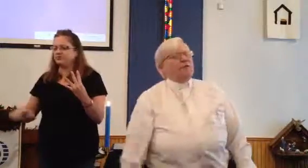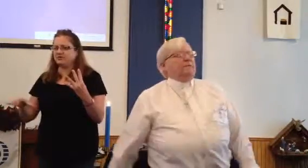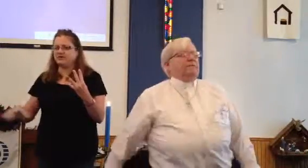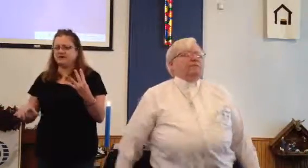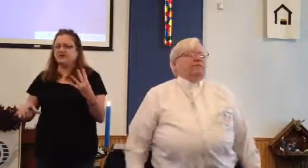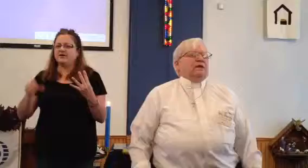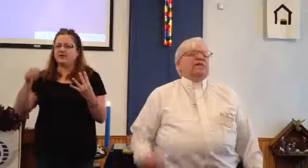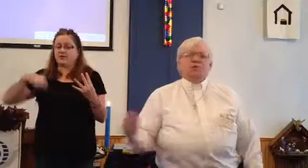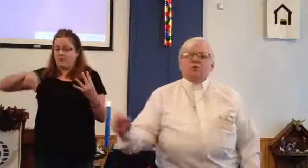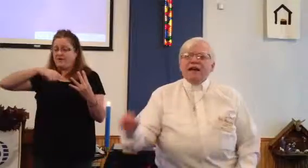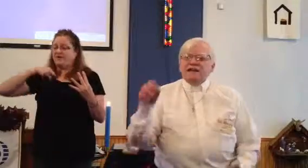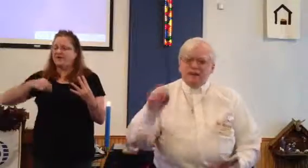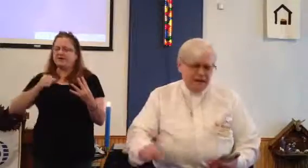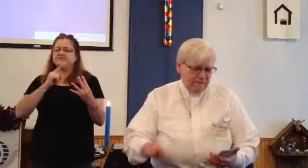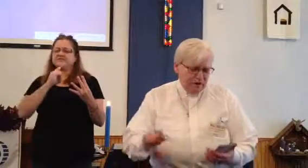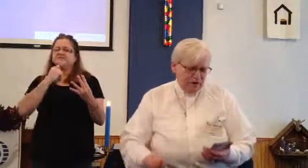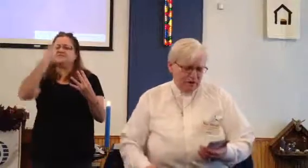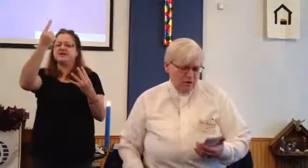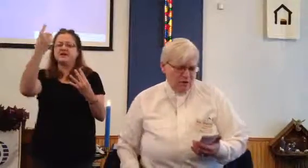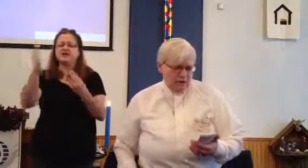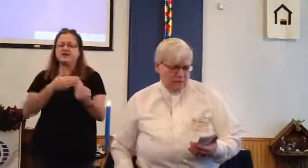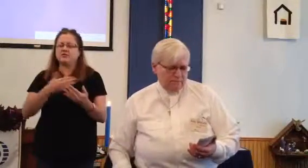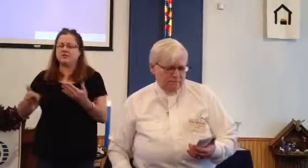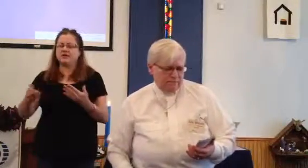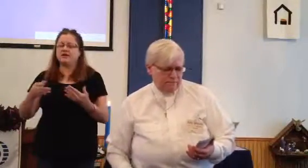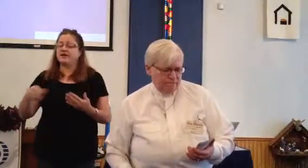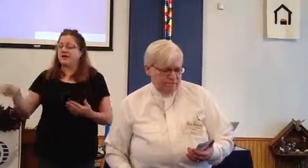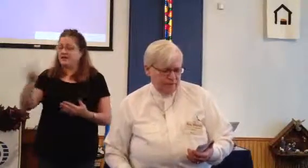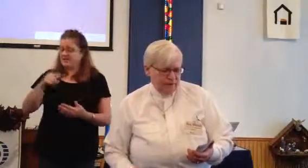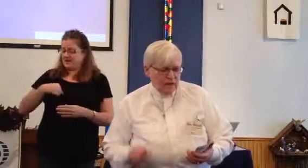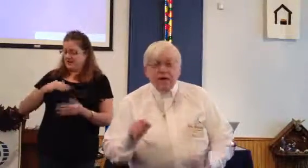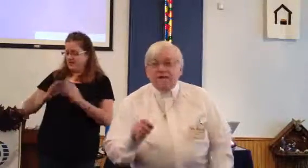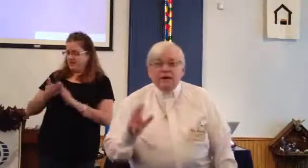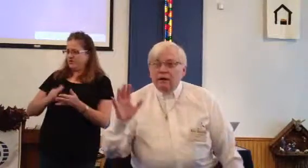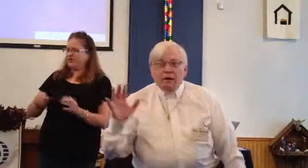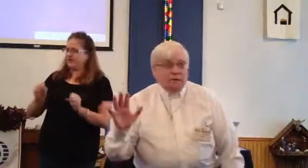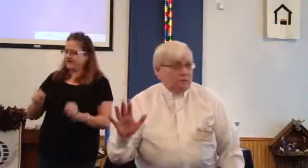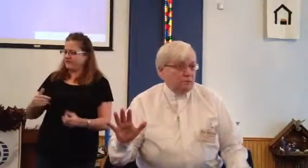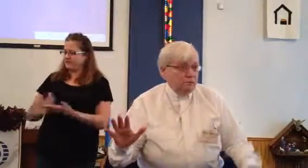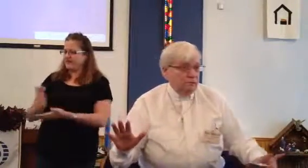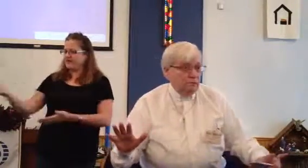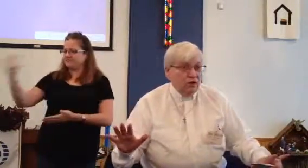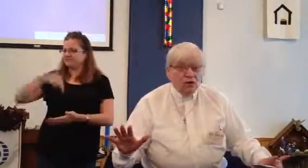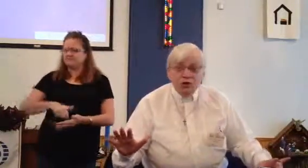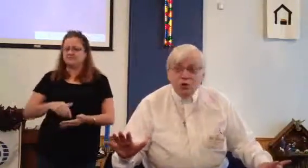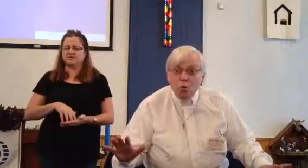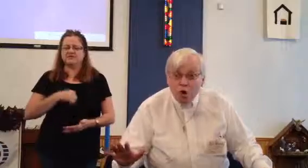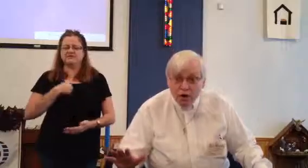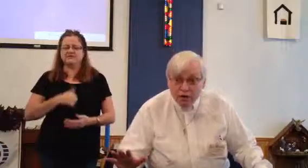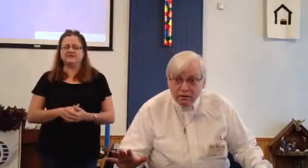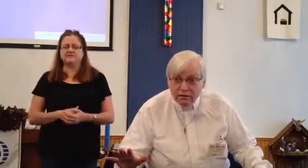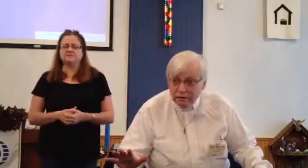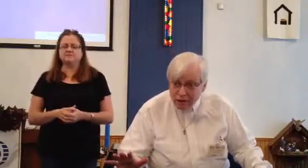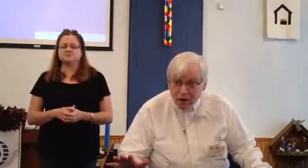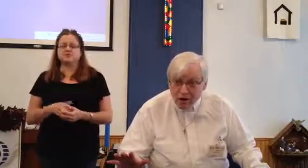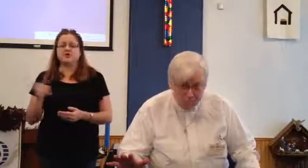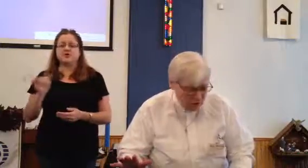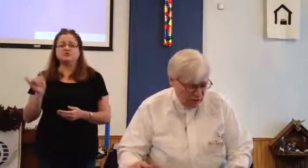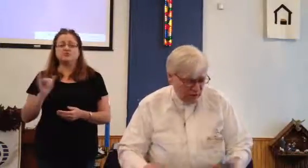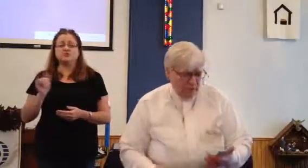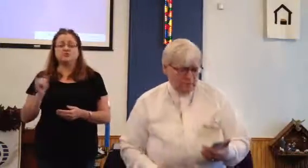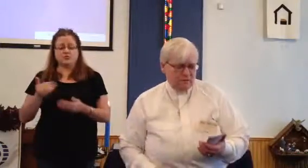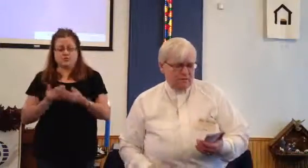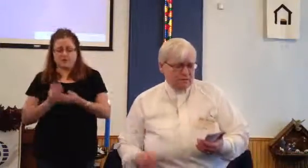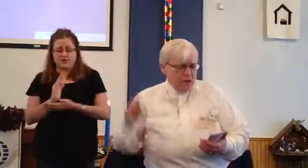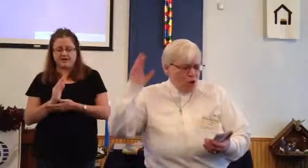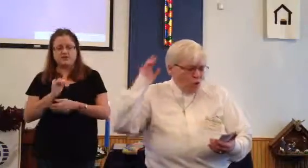speak out for the right to live in our community, even to work in our